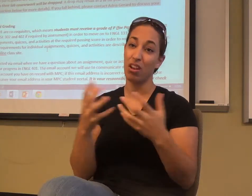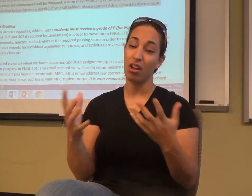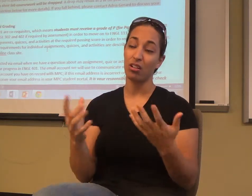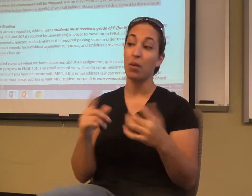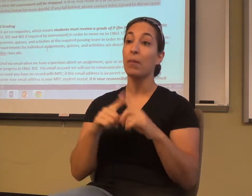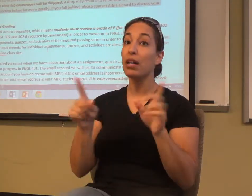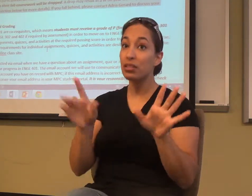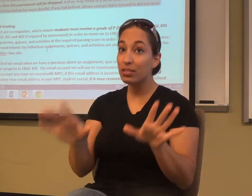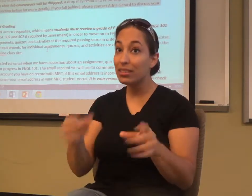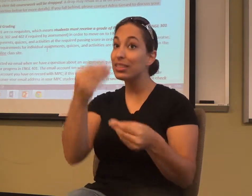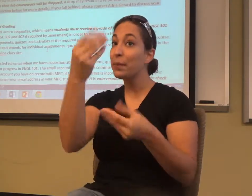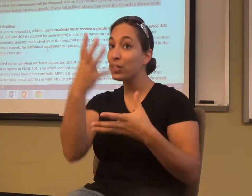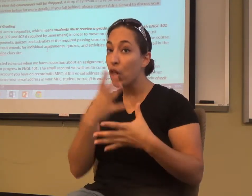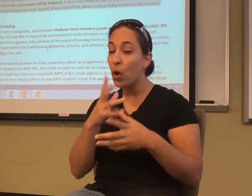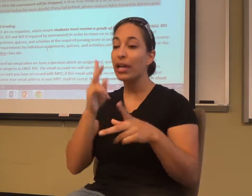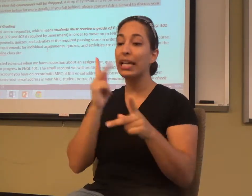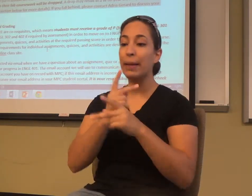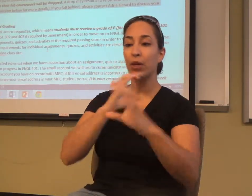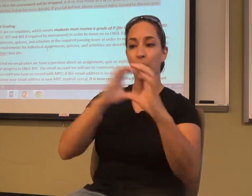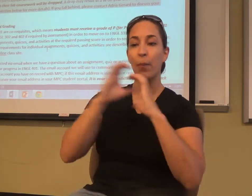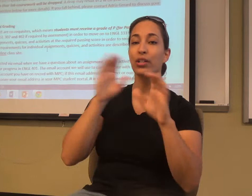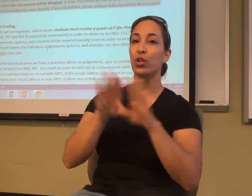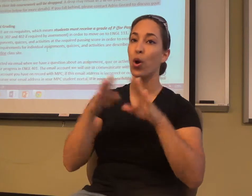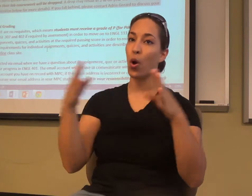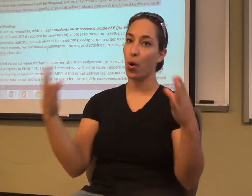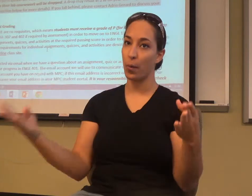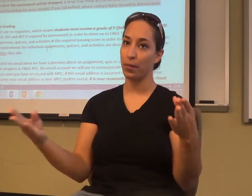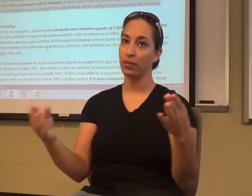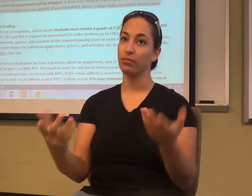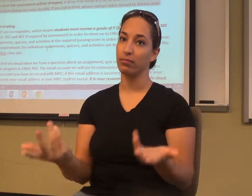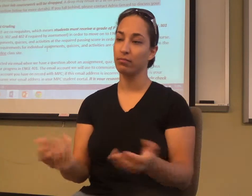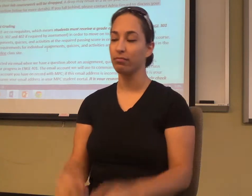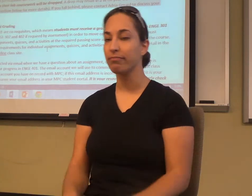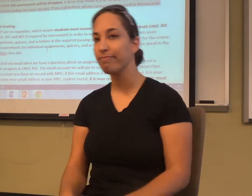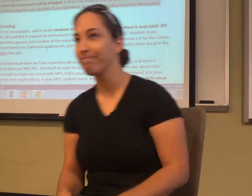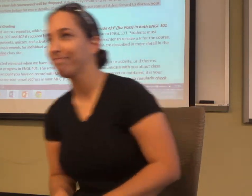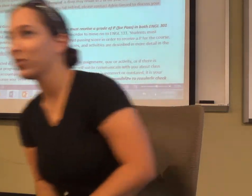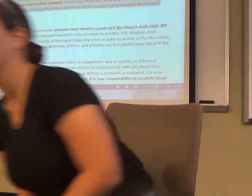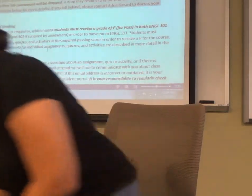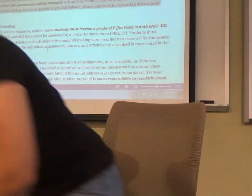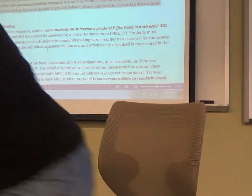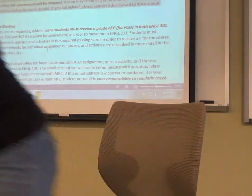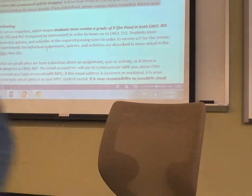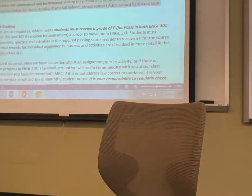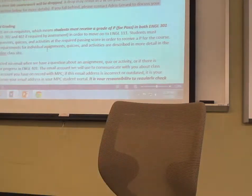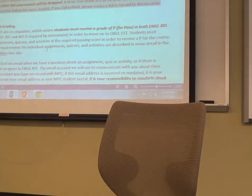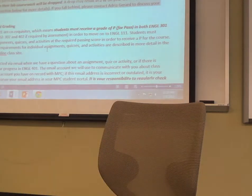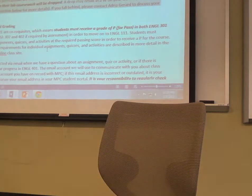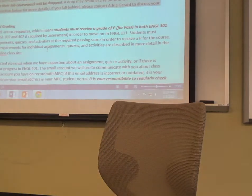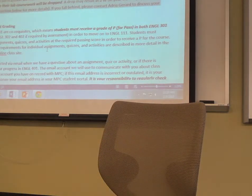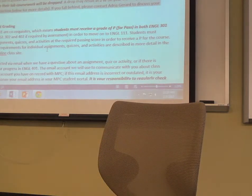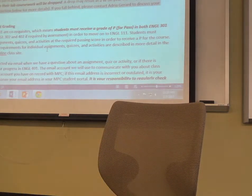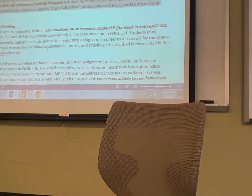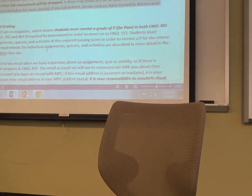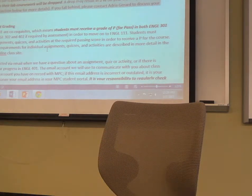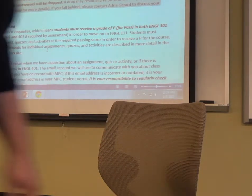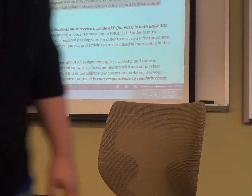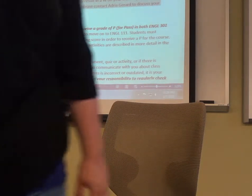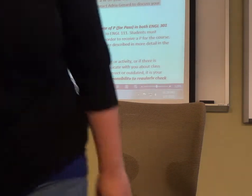me know. Keep those communication lines open. I've been gone for 2 weeks because my life has been crazy, but I swear I'm going to come back and I'm going to get a P in this class,